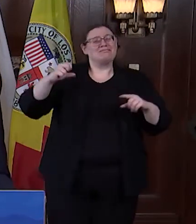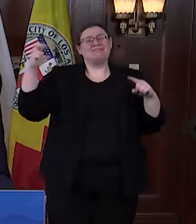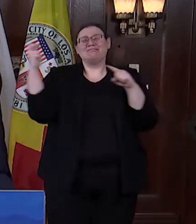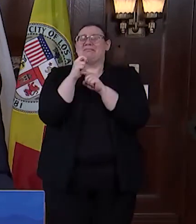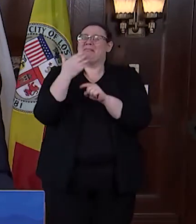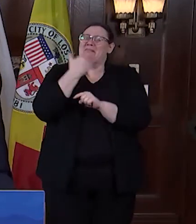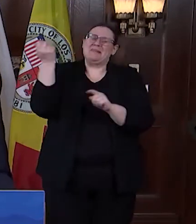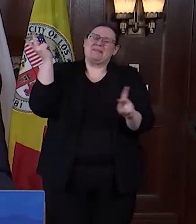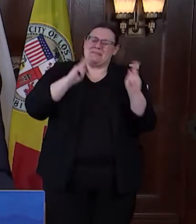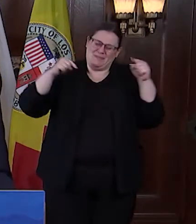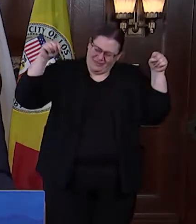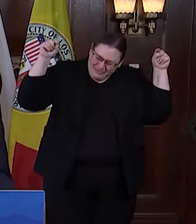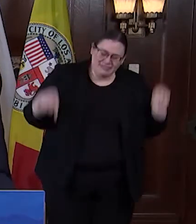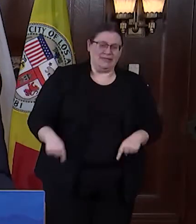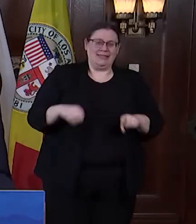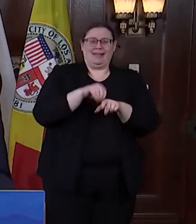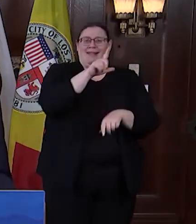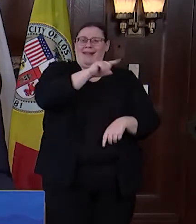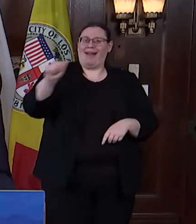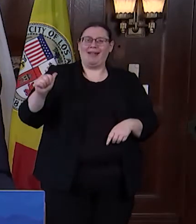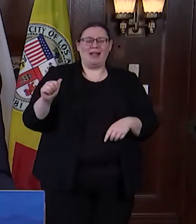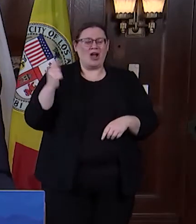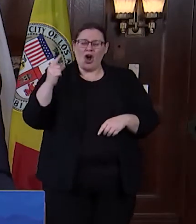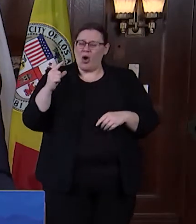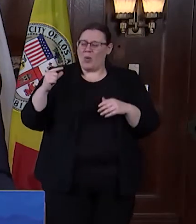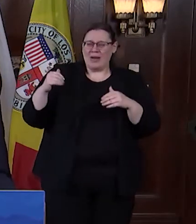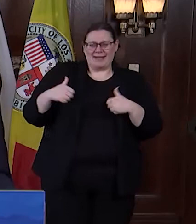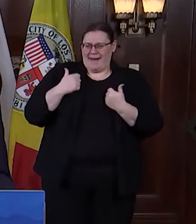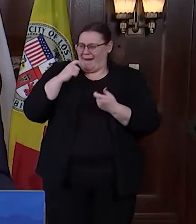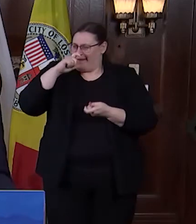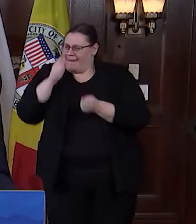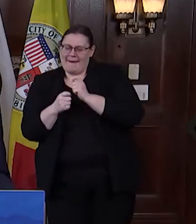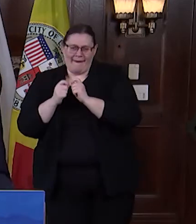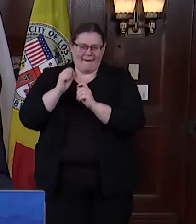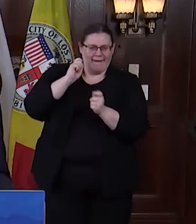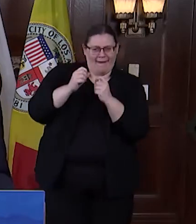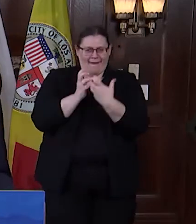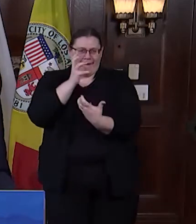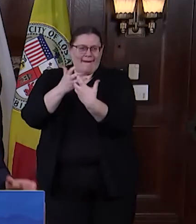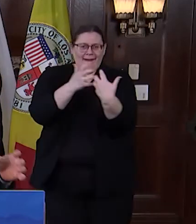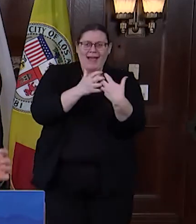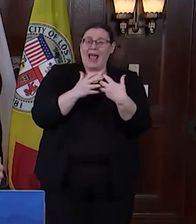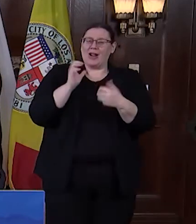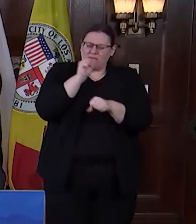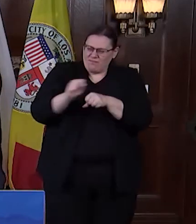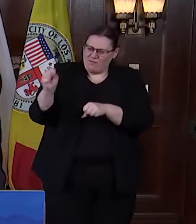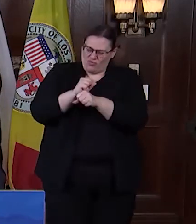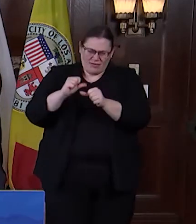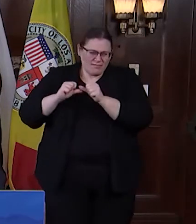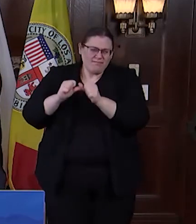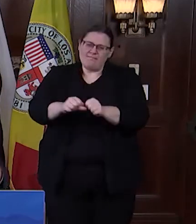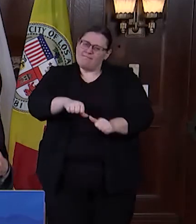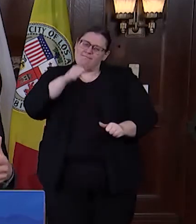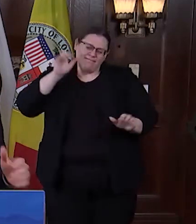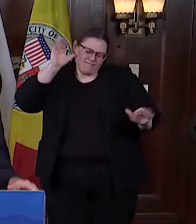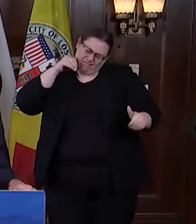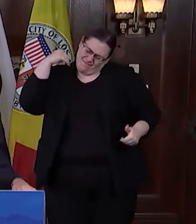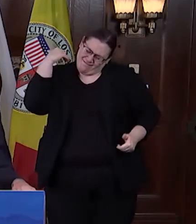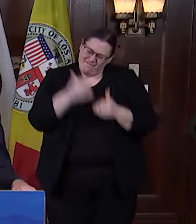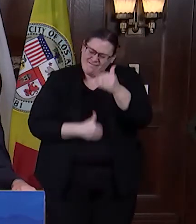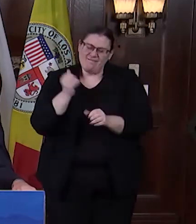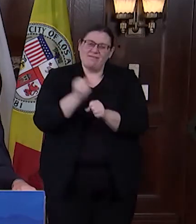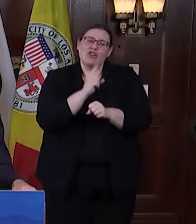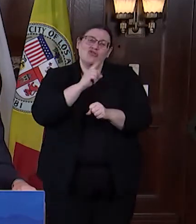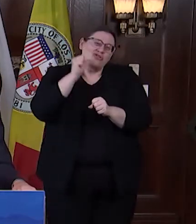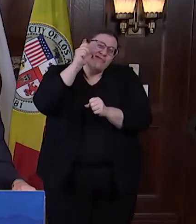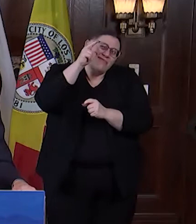the world, who are constantly reinventing themselves and doubling down on their hard work and making sure that there's a brighter day